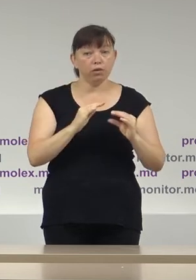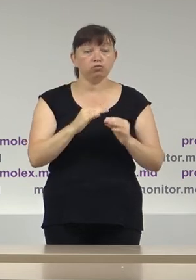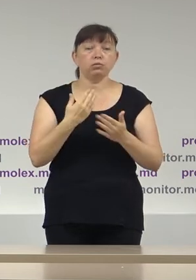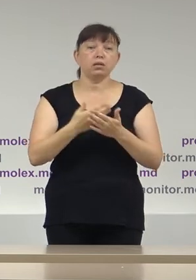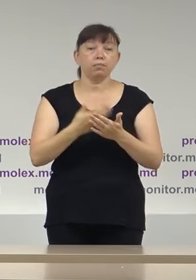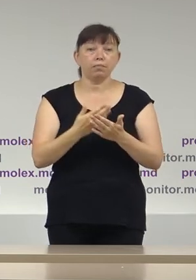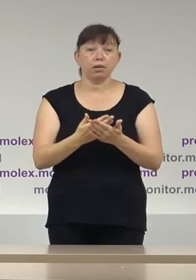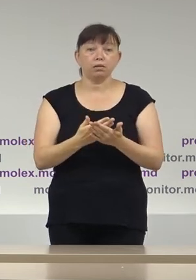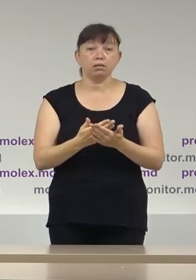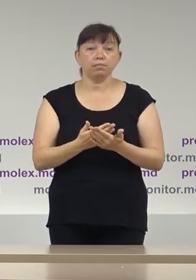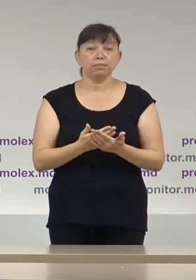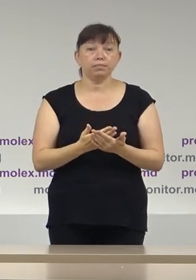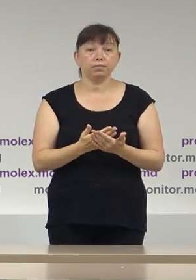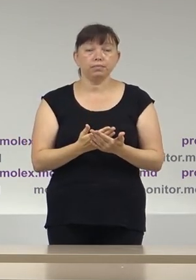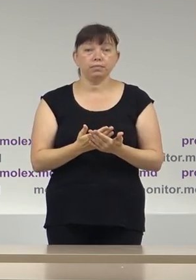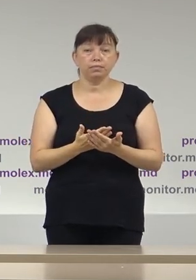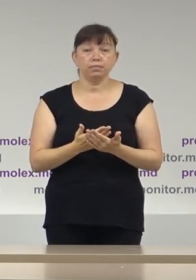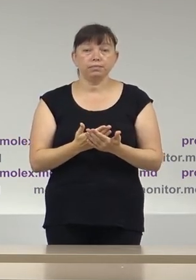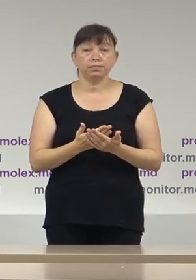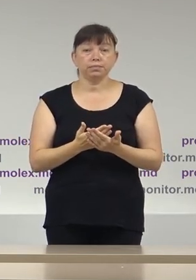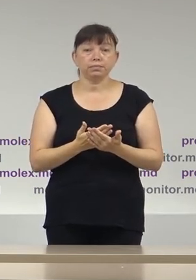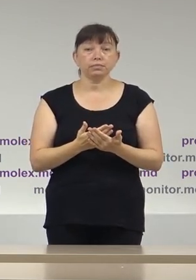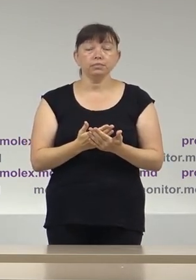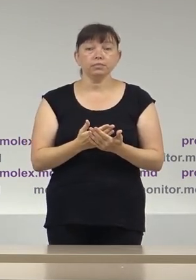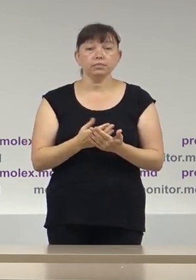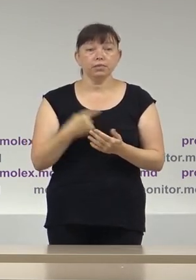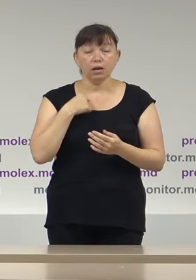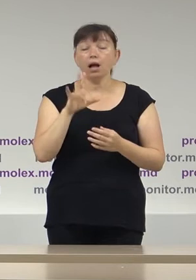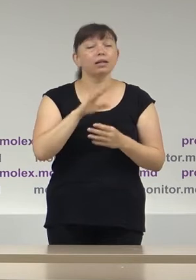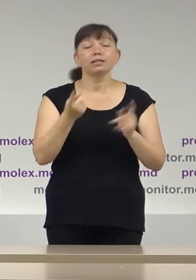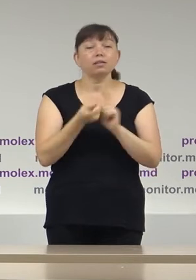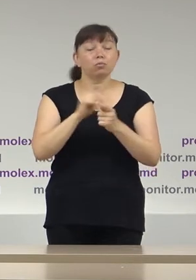number of observers has increased overall